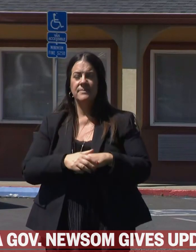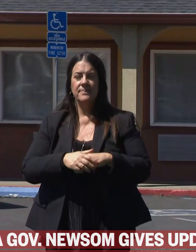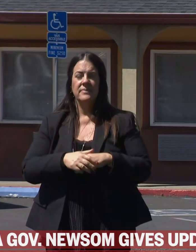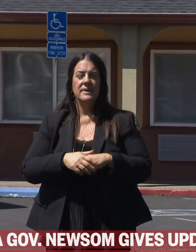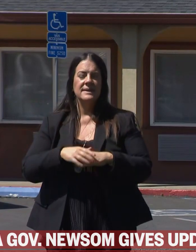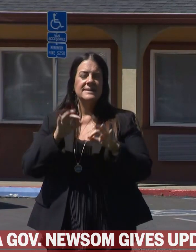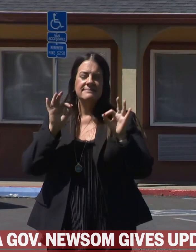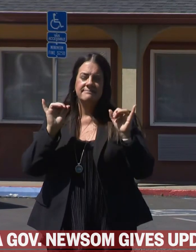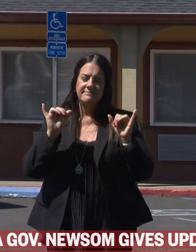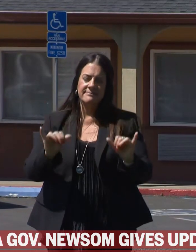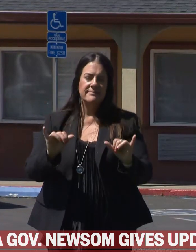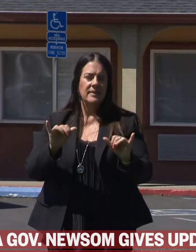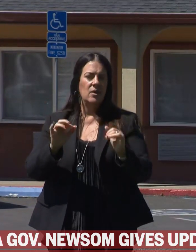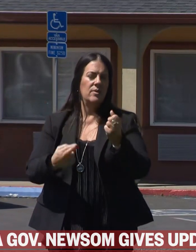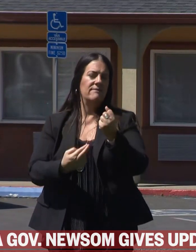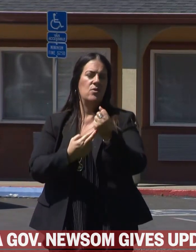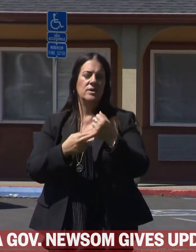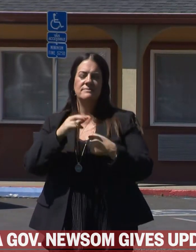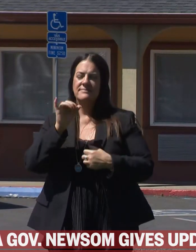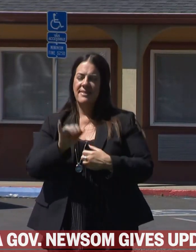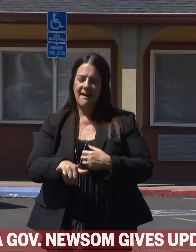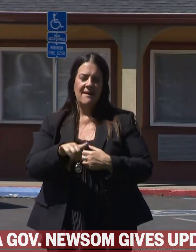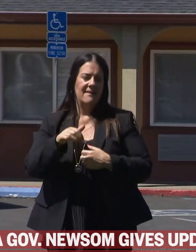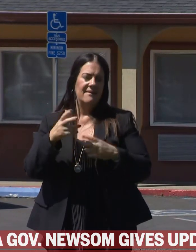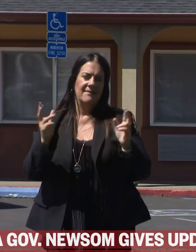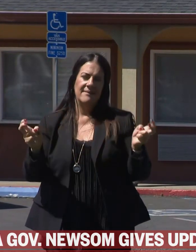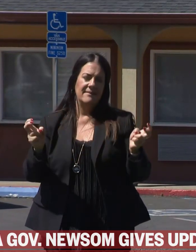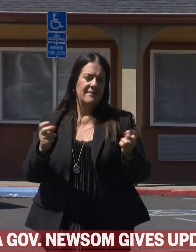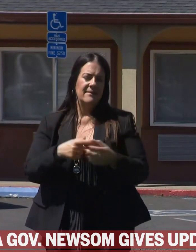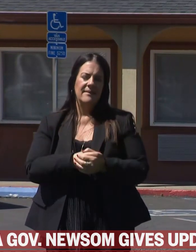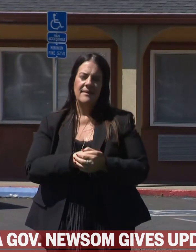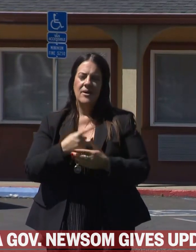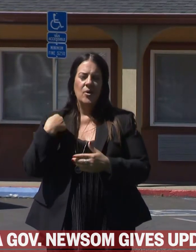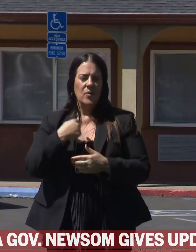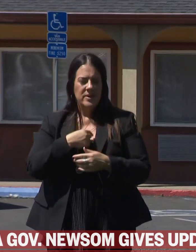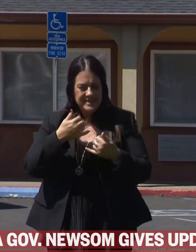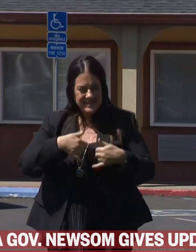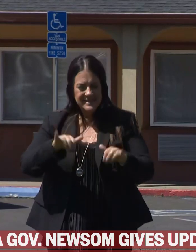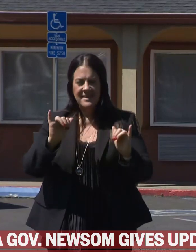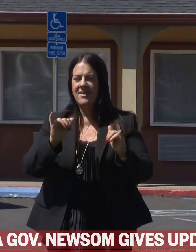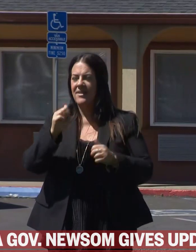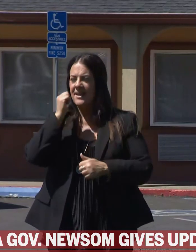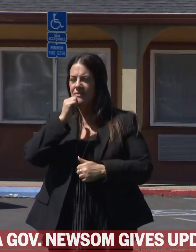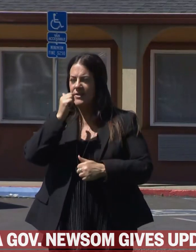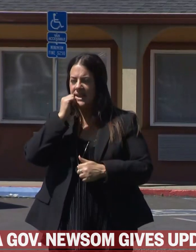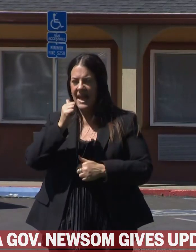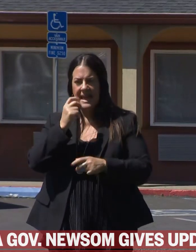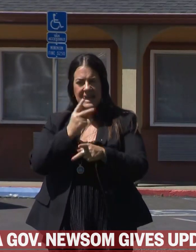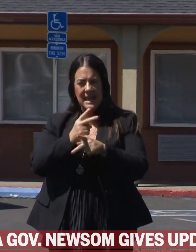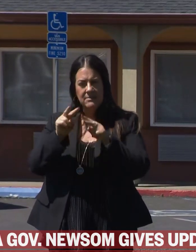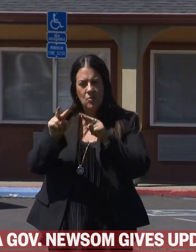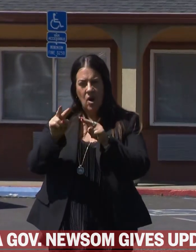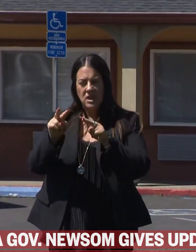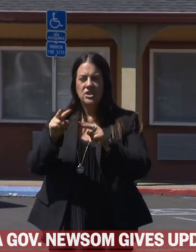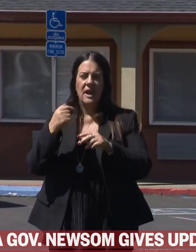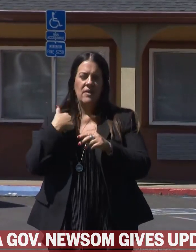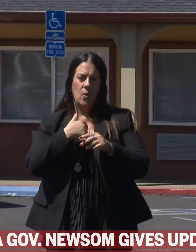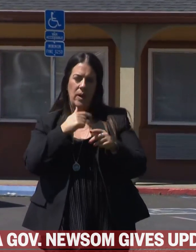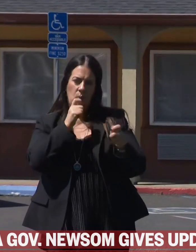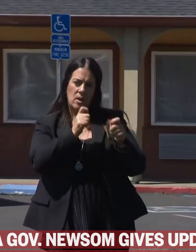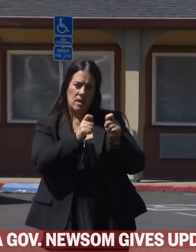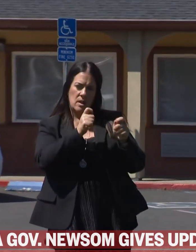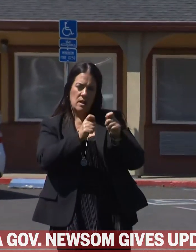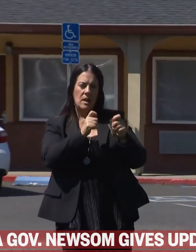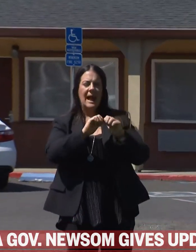reinforced. And so we're standing by them with always our eyes open that on a daily basis those models get adjusted. So